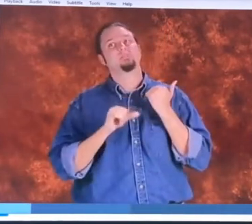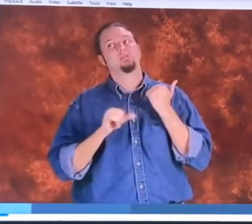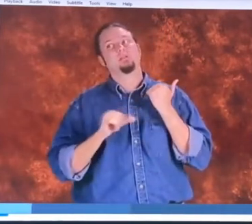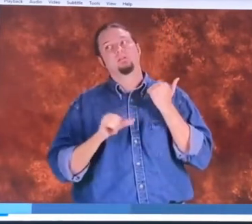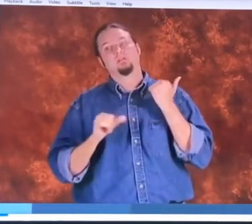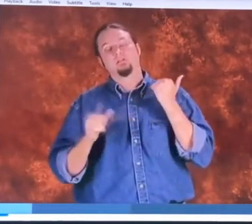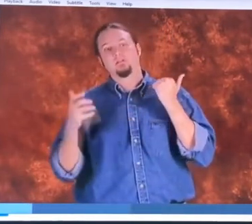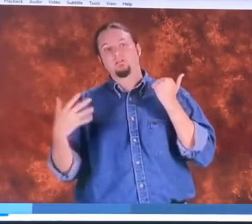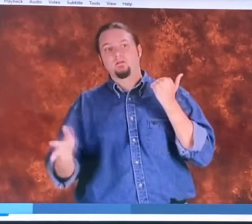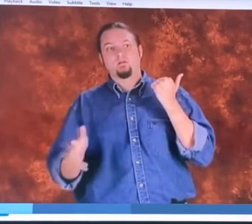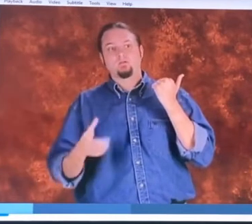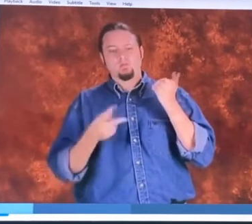just prolonging,